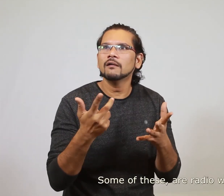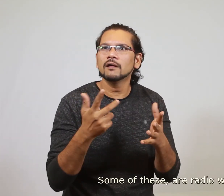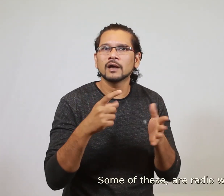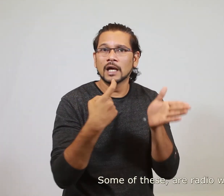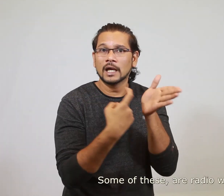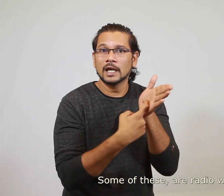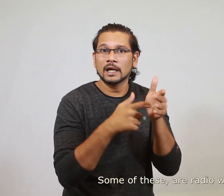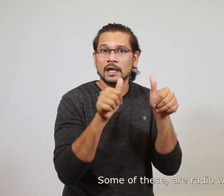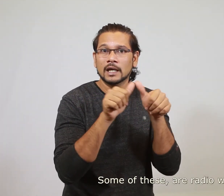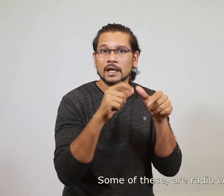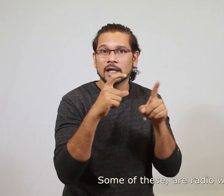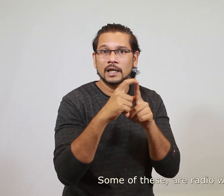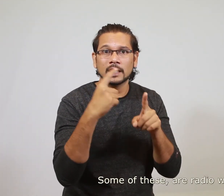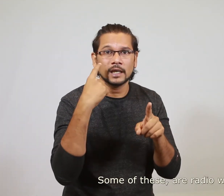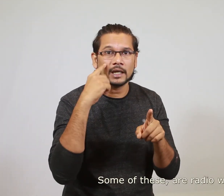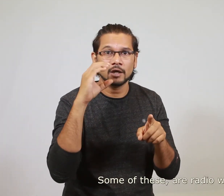Some of these are radio waves,